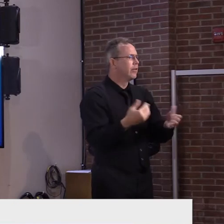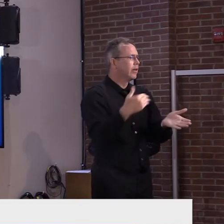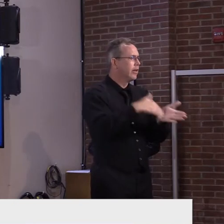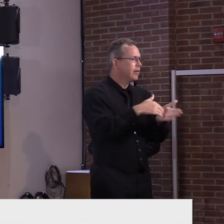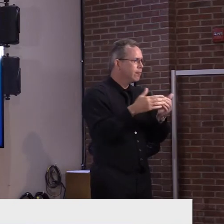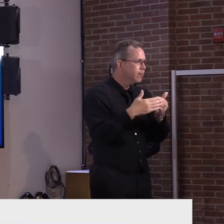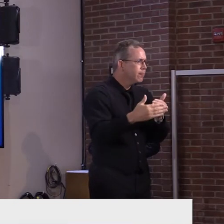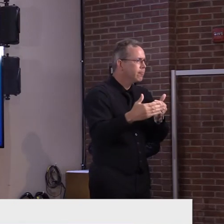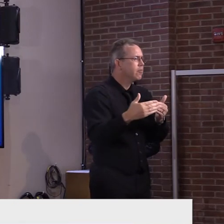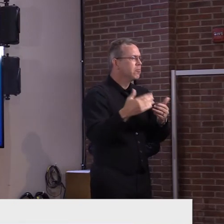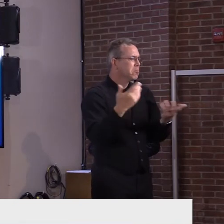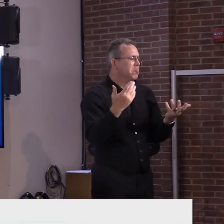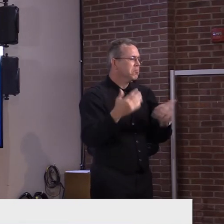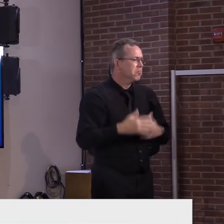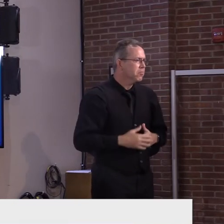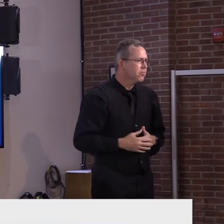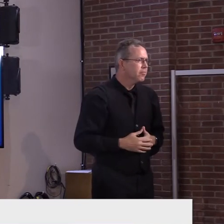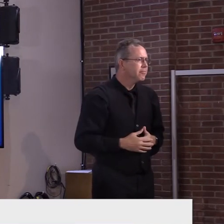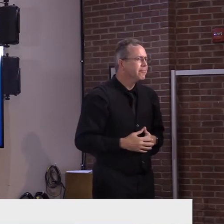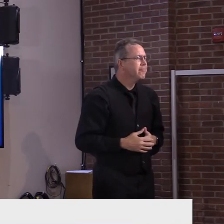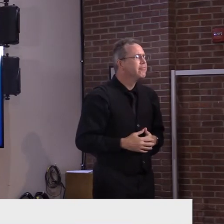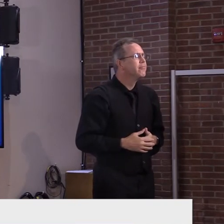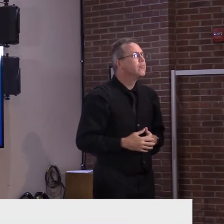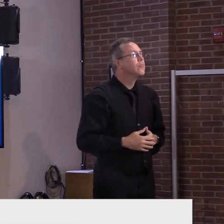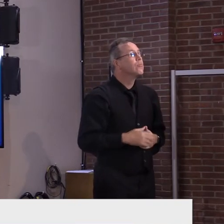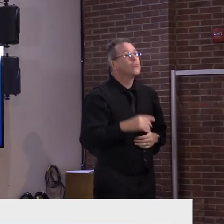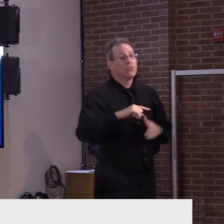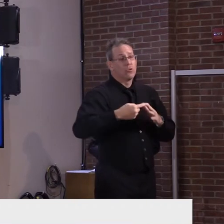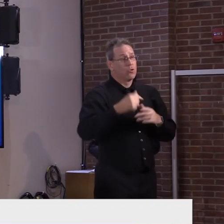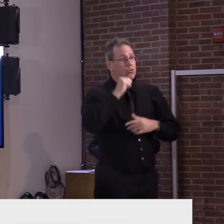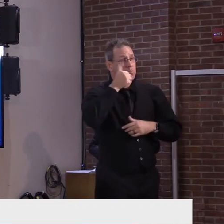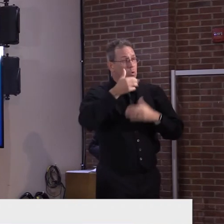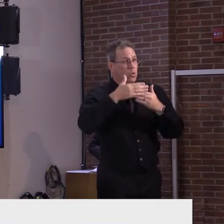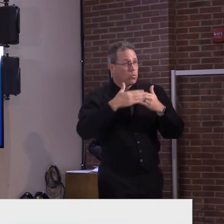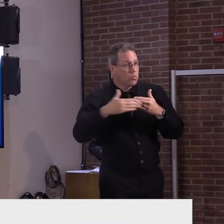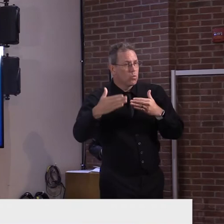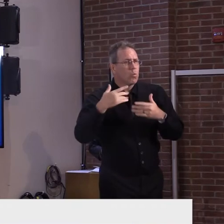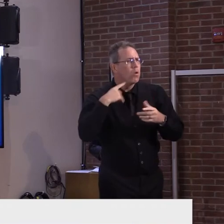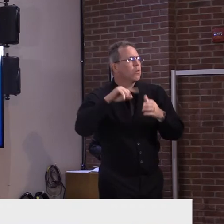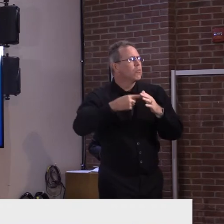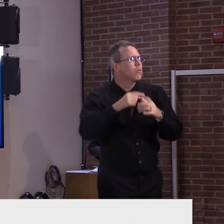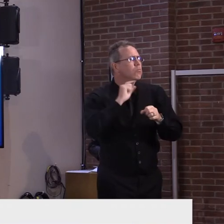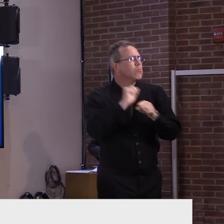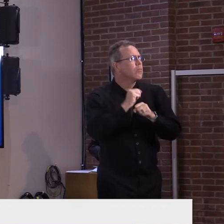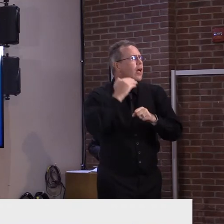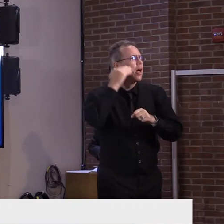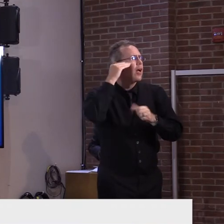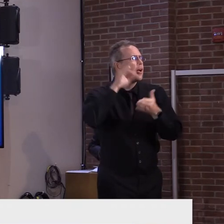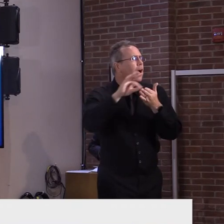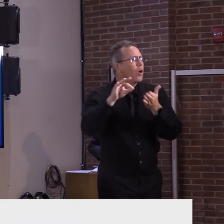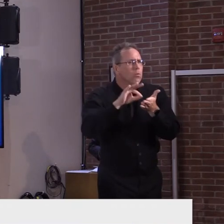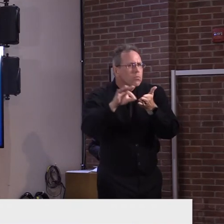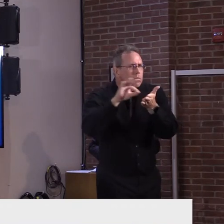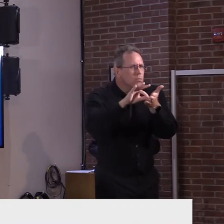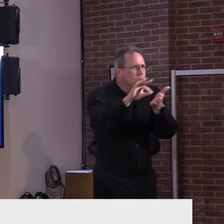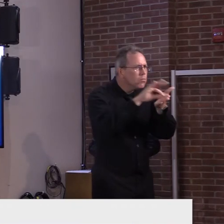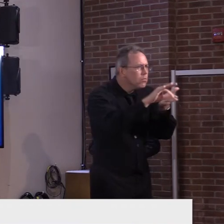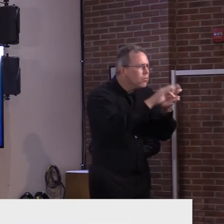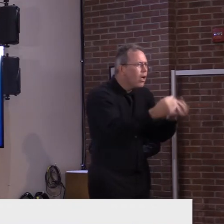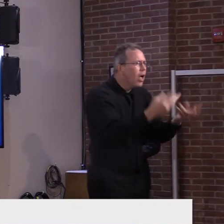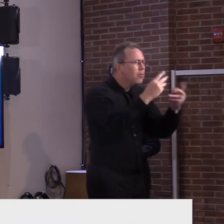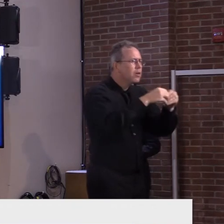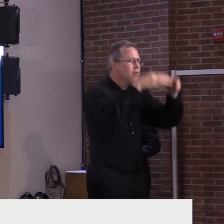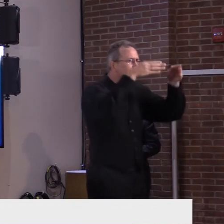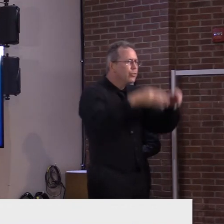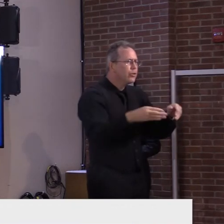program. And at that time, we will be collecting data as every individual employee decides whether